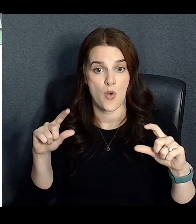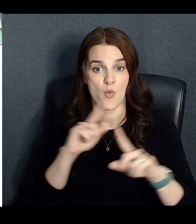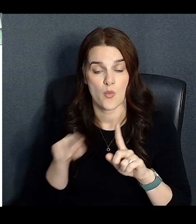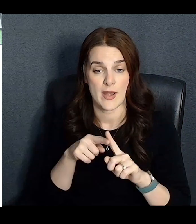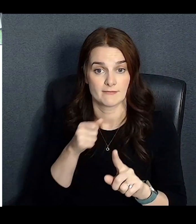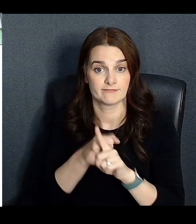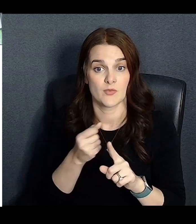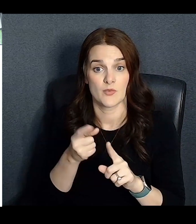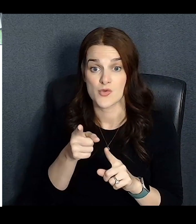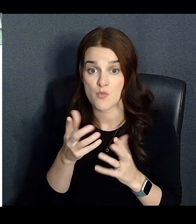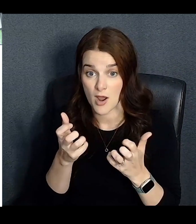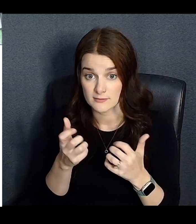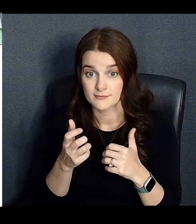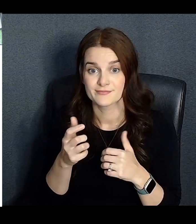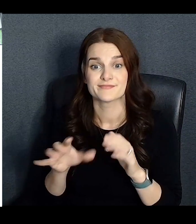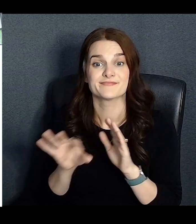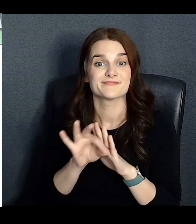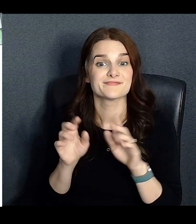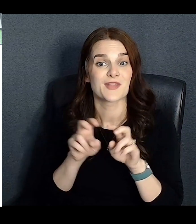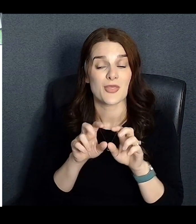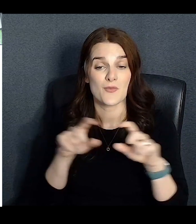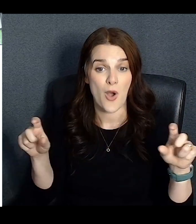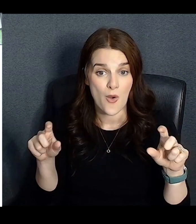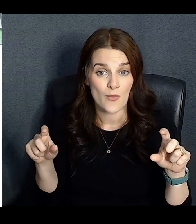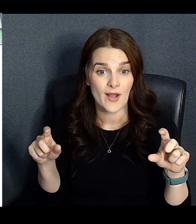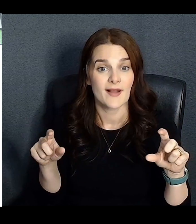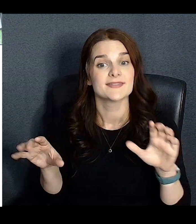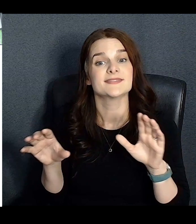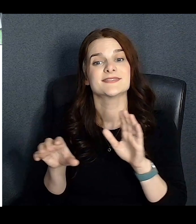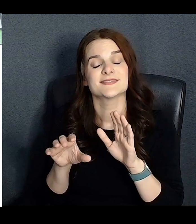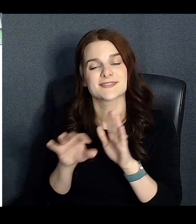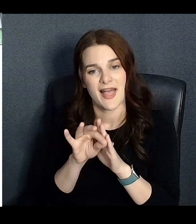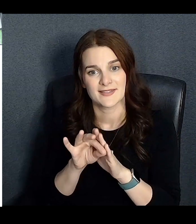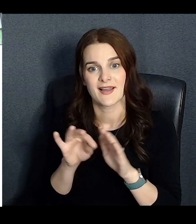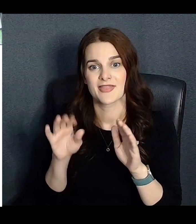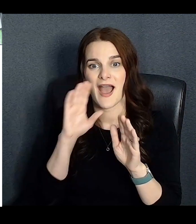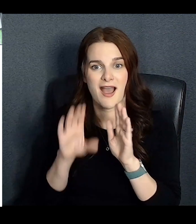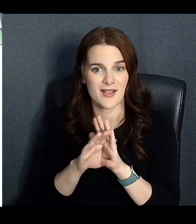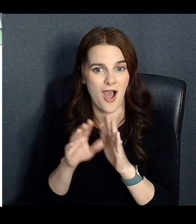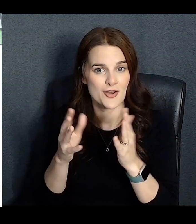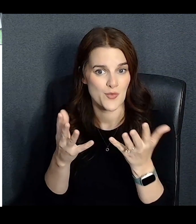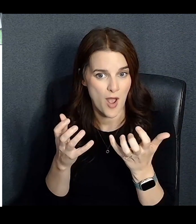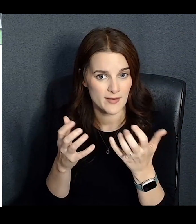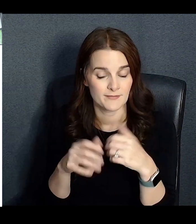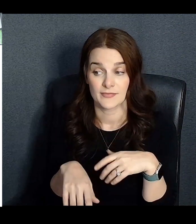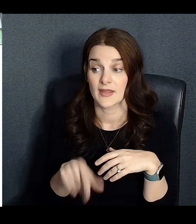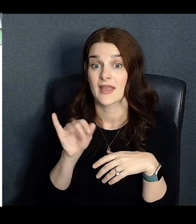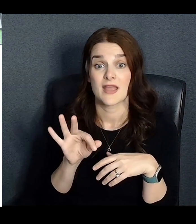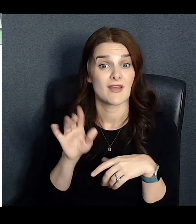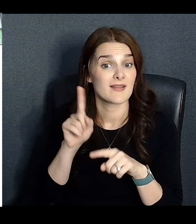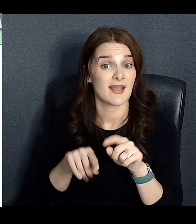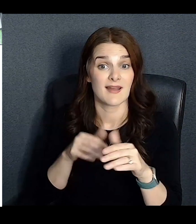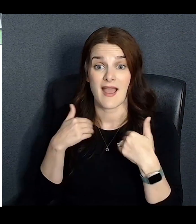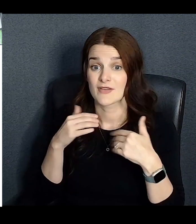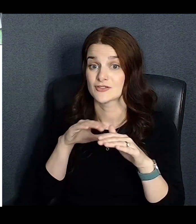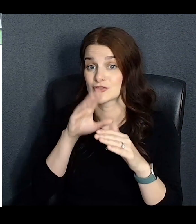gets to the row that you want. And then you select the row, and then it allows you to select the icon that you want. And so for someone who can't